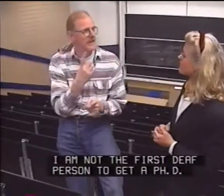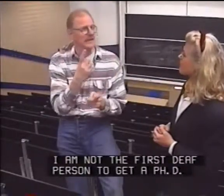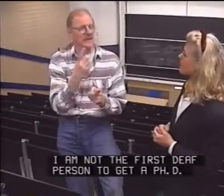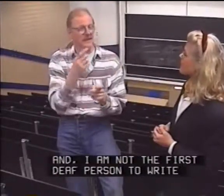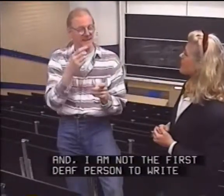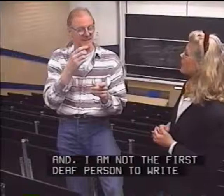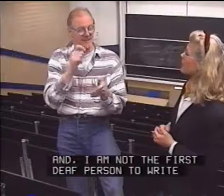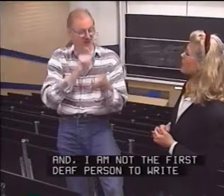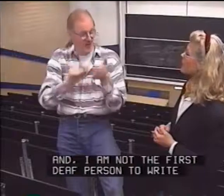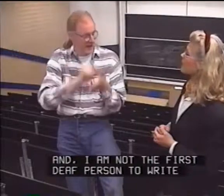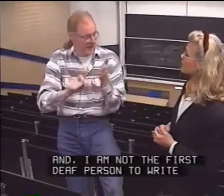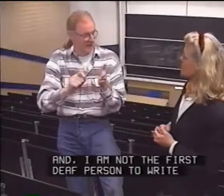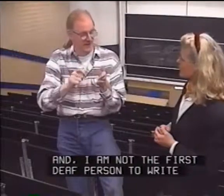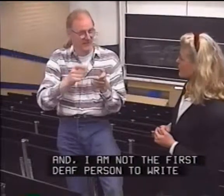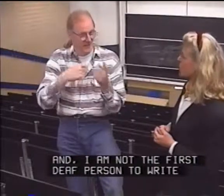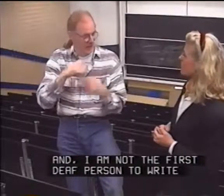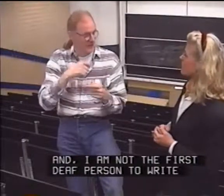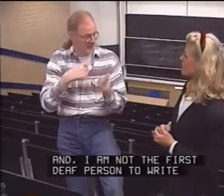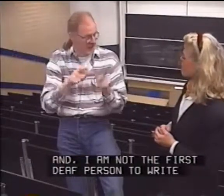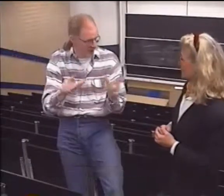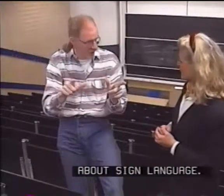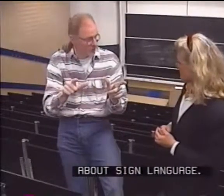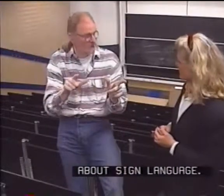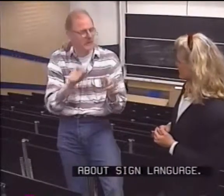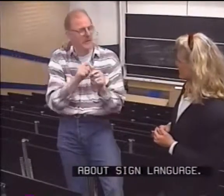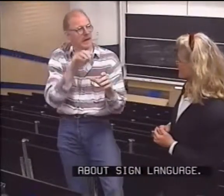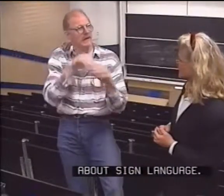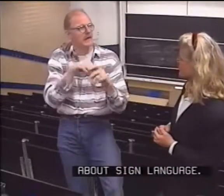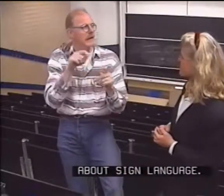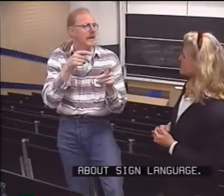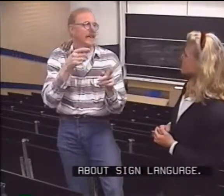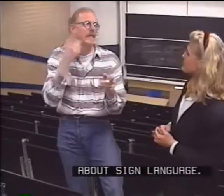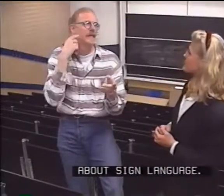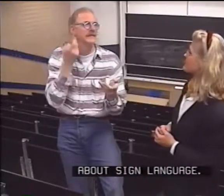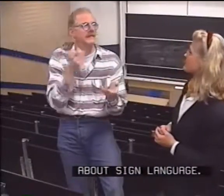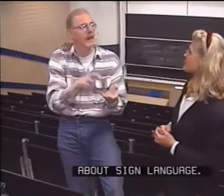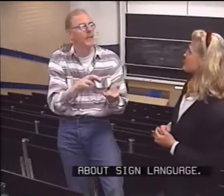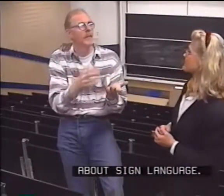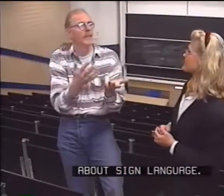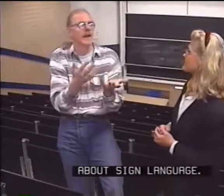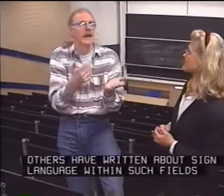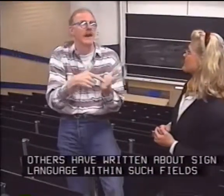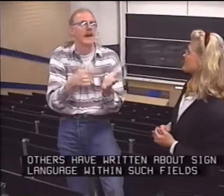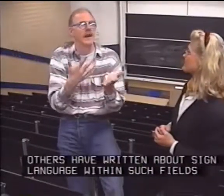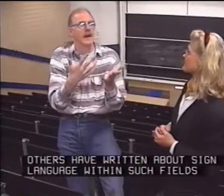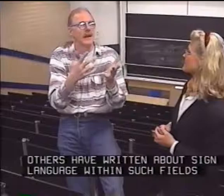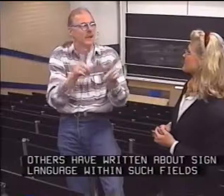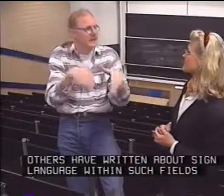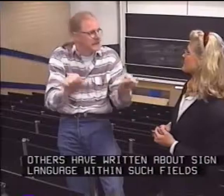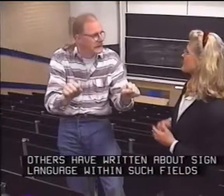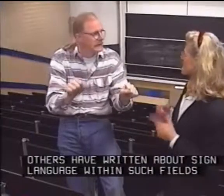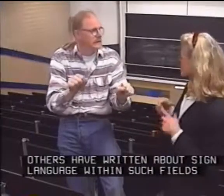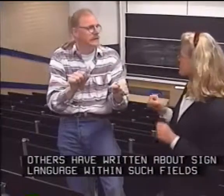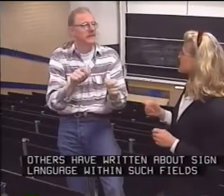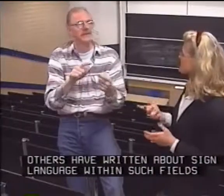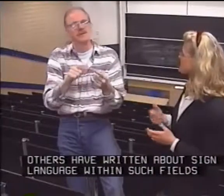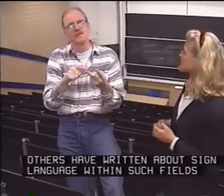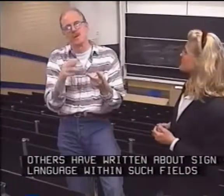And I am not the first deaf person to write about sign language. Others have written about sign language within such fields